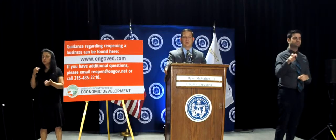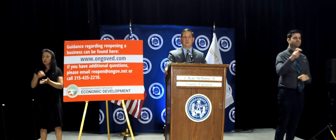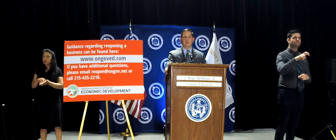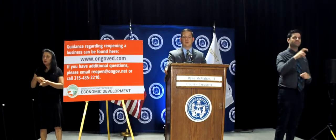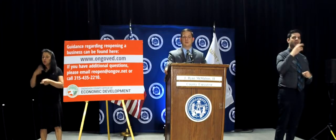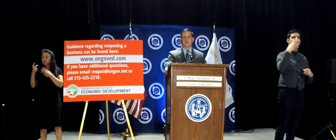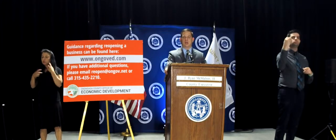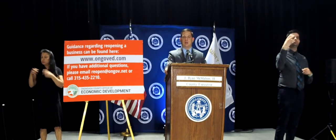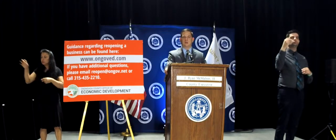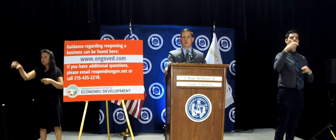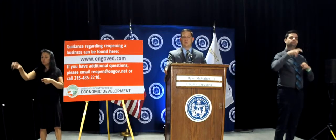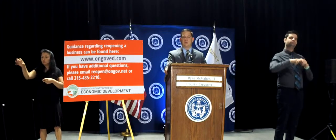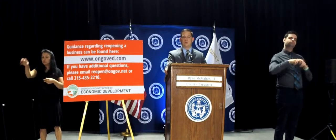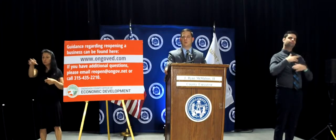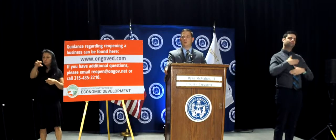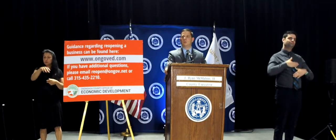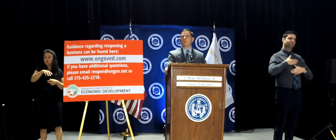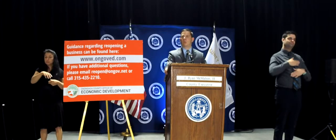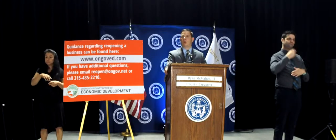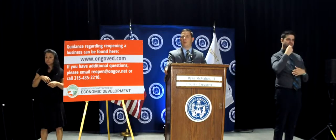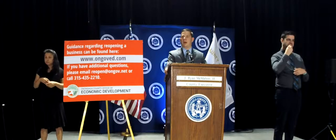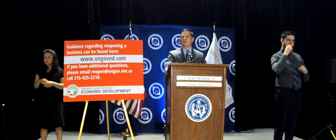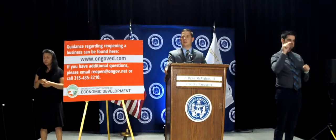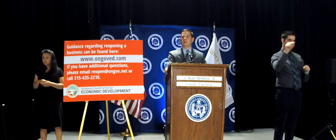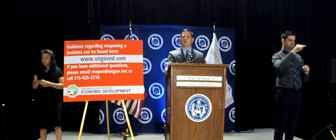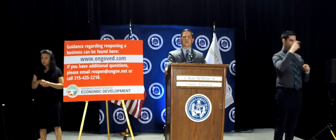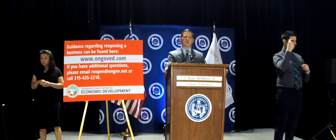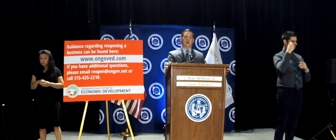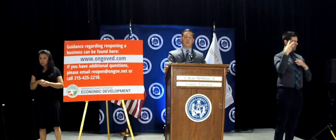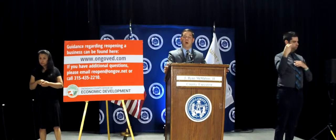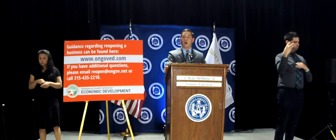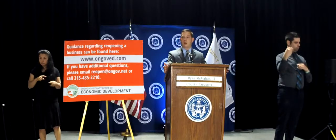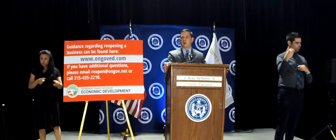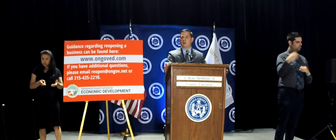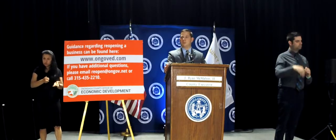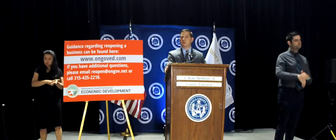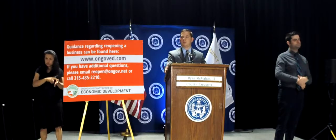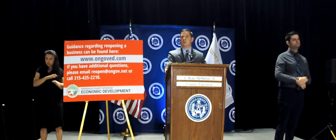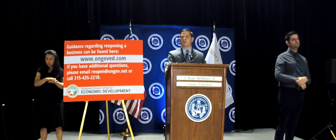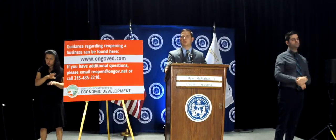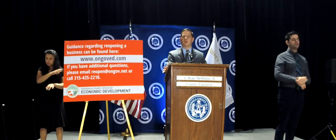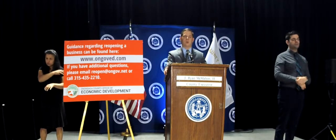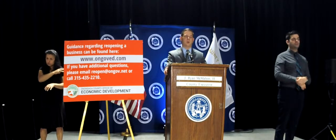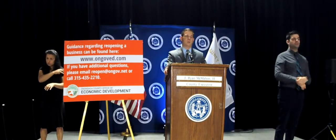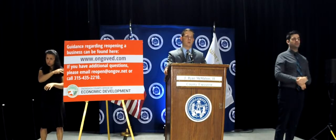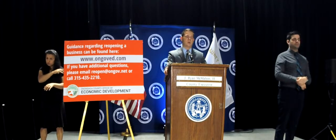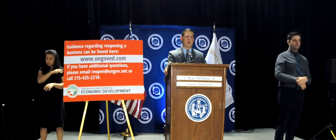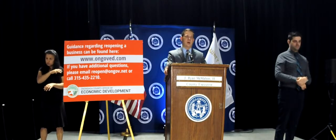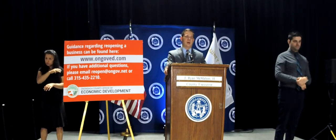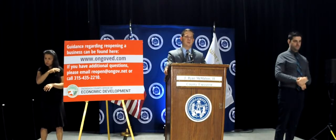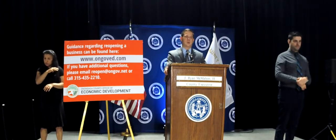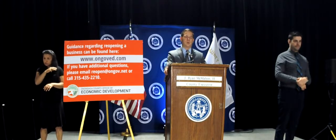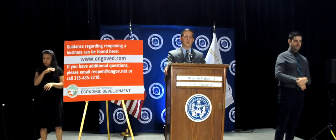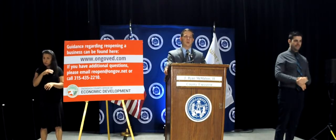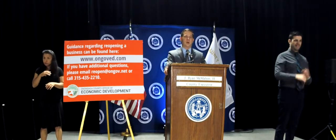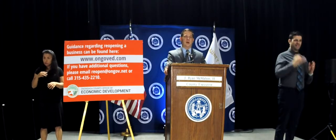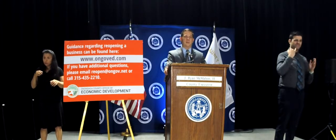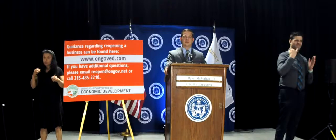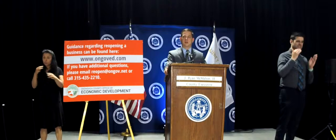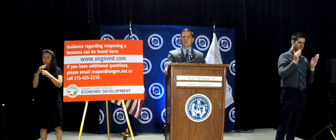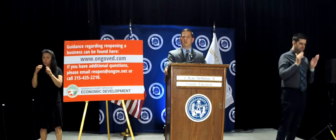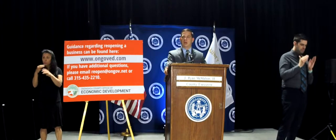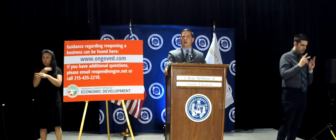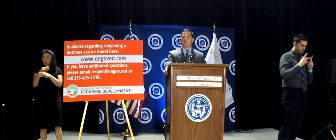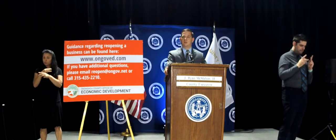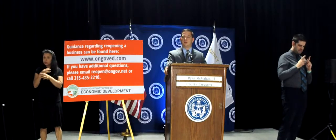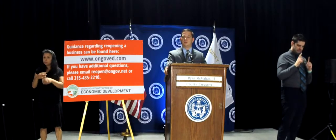certainly you can see a challenge maybe with more capacity, and especially around a bar. How do you keep people 6 feet apart? So that's